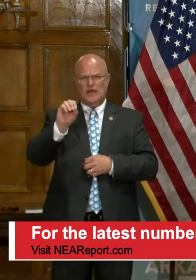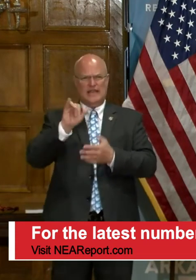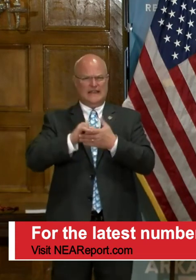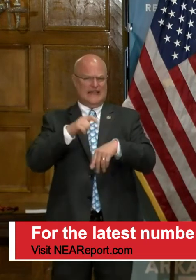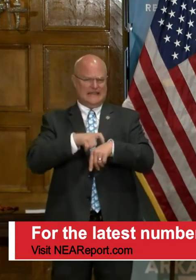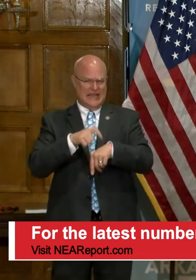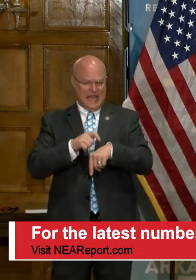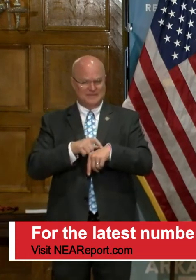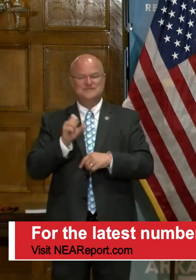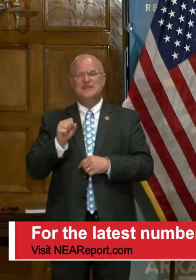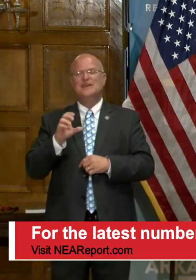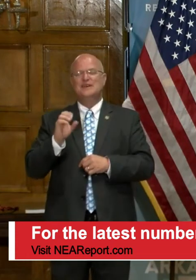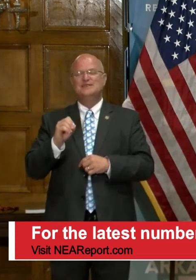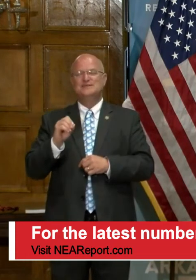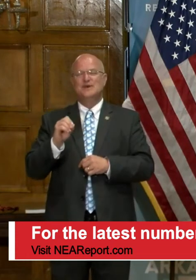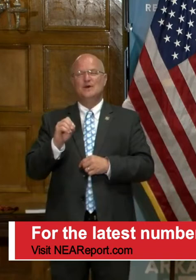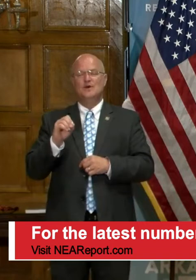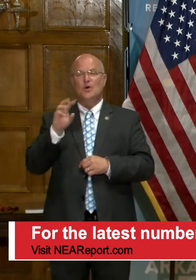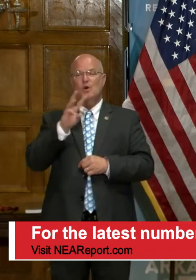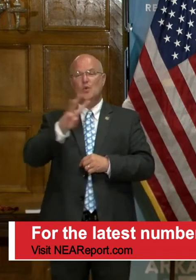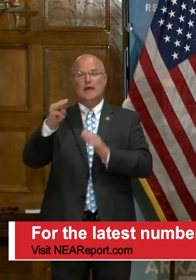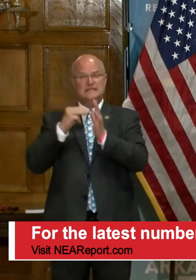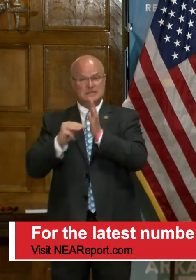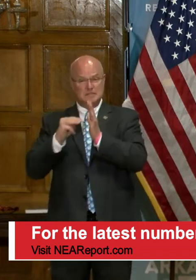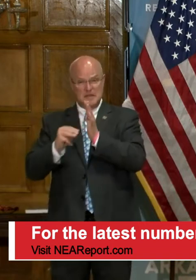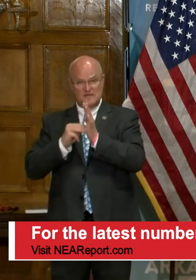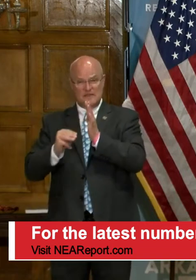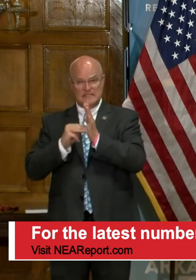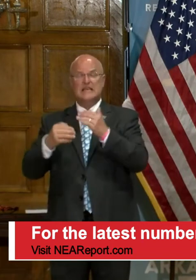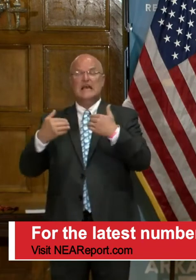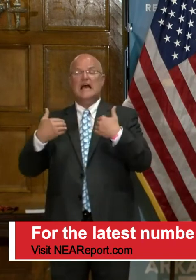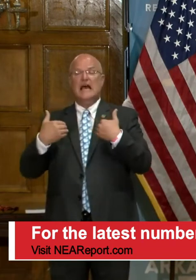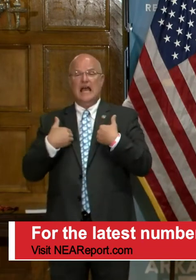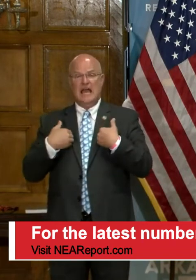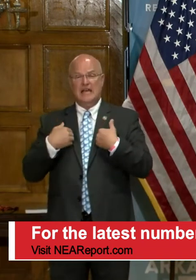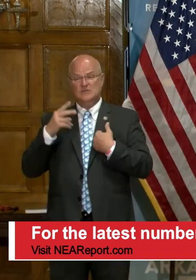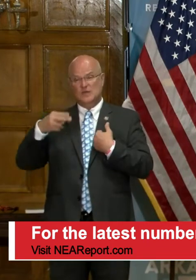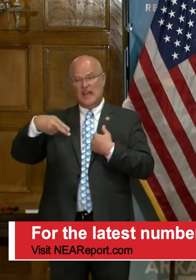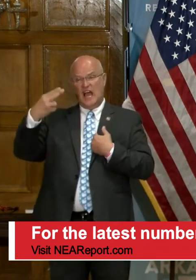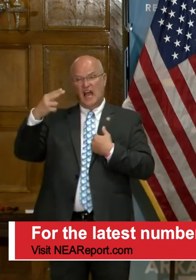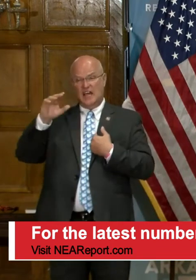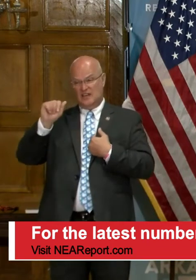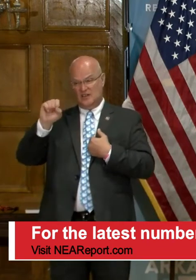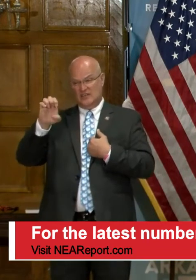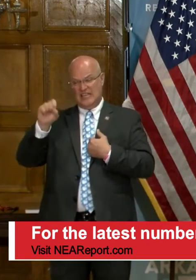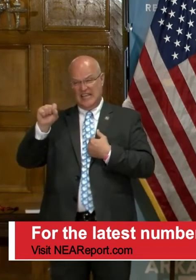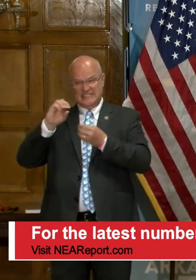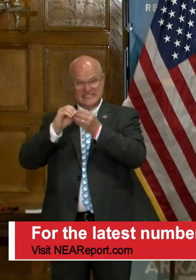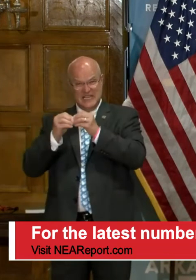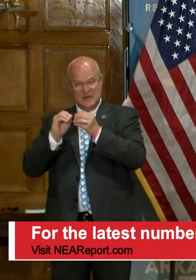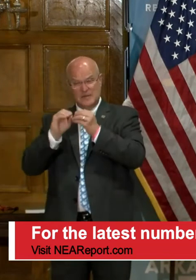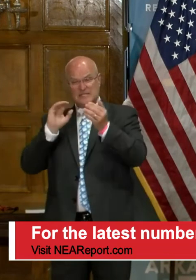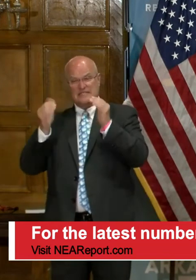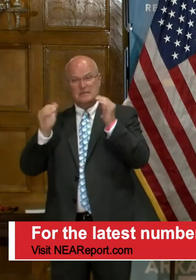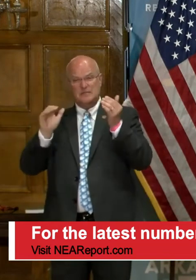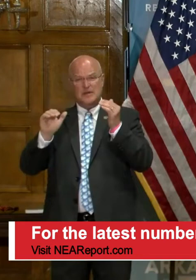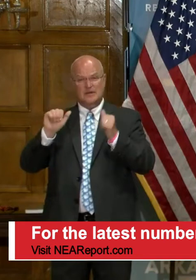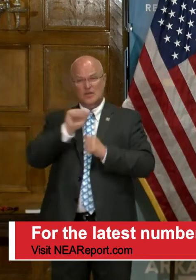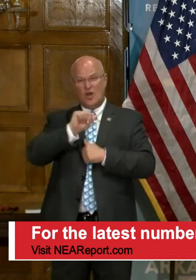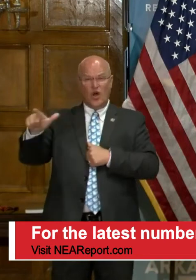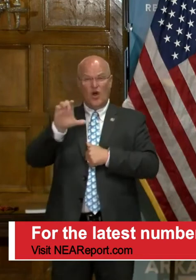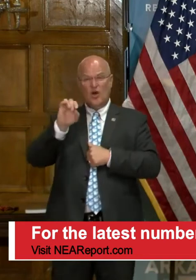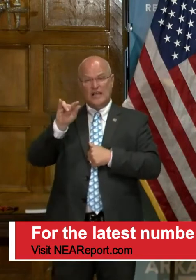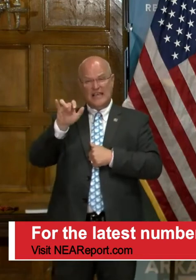at that time. So West Memphis does have one of the higher case numbers compared to all